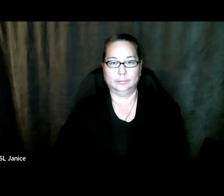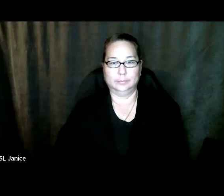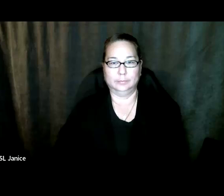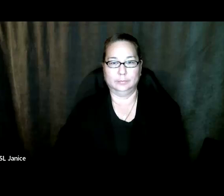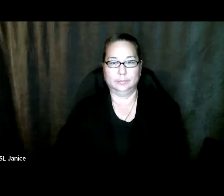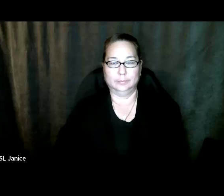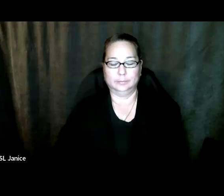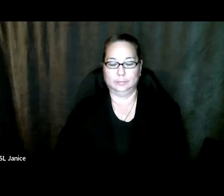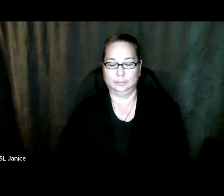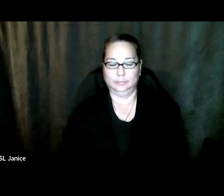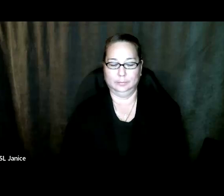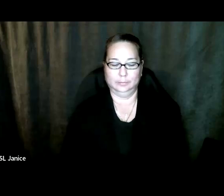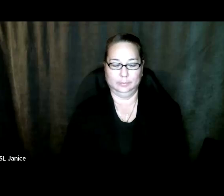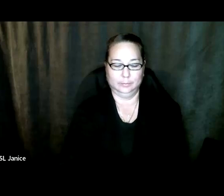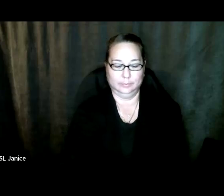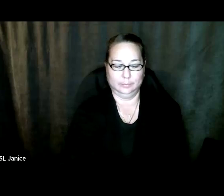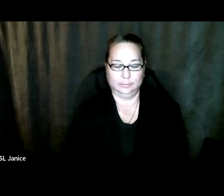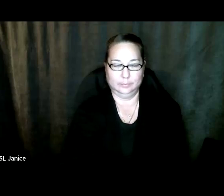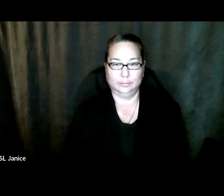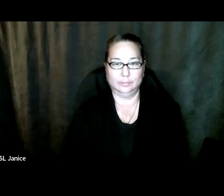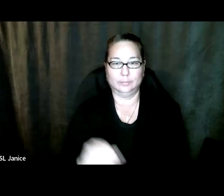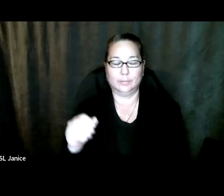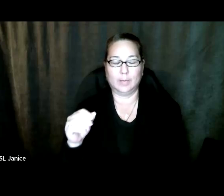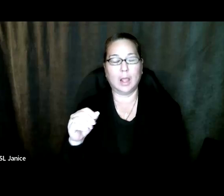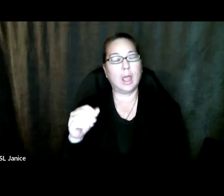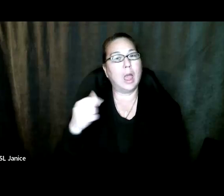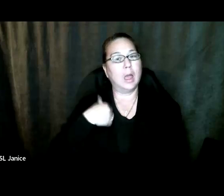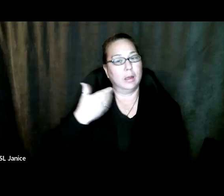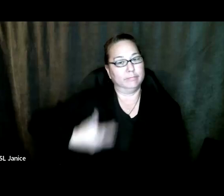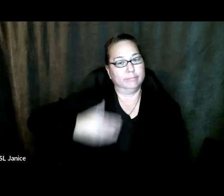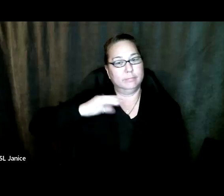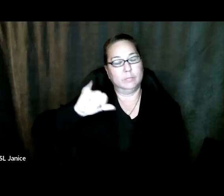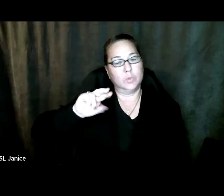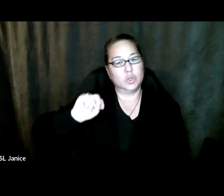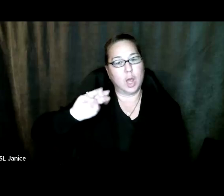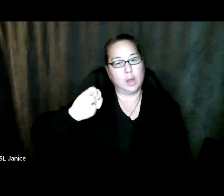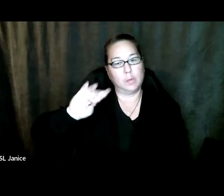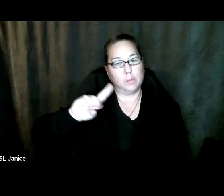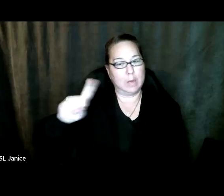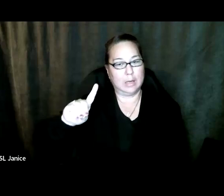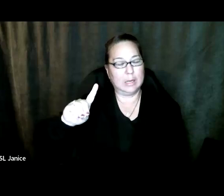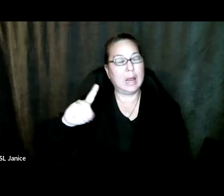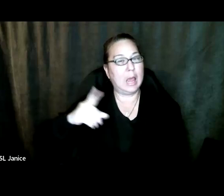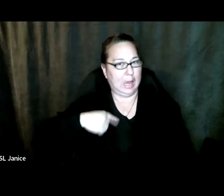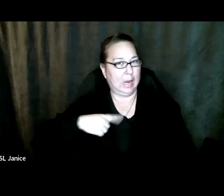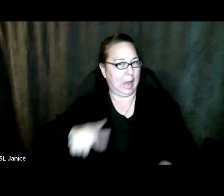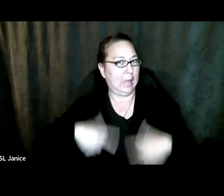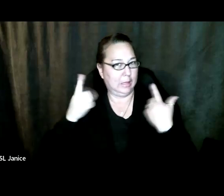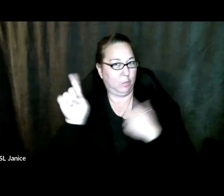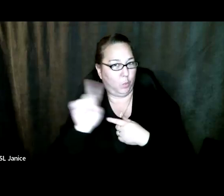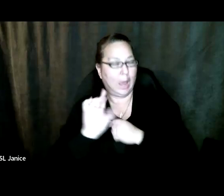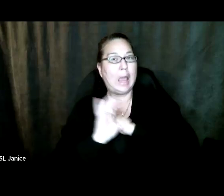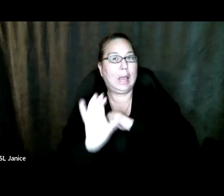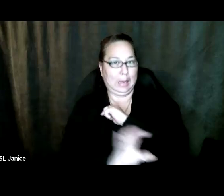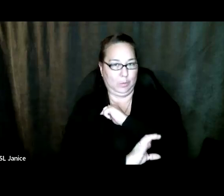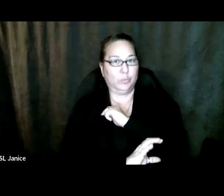Good evening. My name is John Mudd. I'm a resident of Cambridge and a longtime education advocate in Boston.